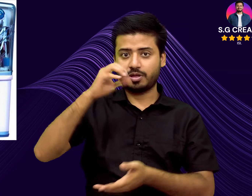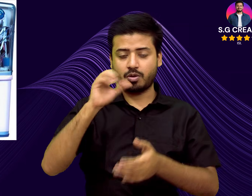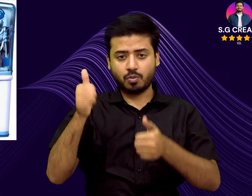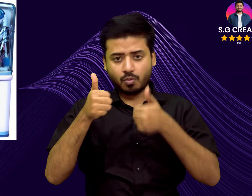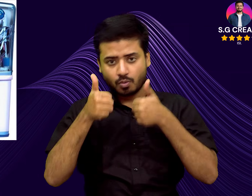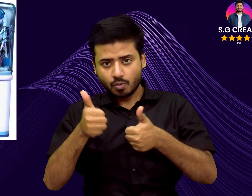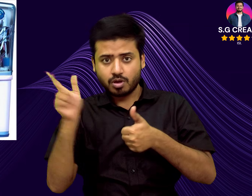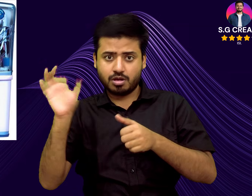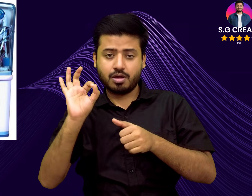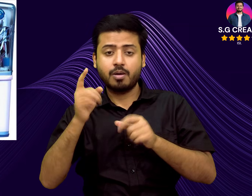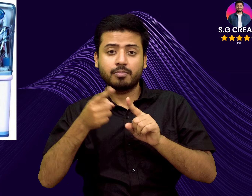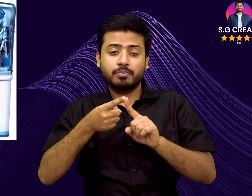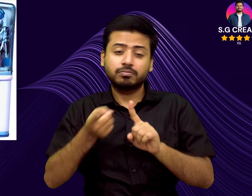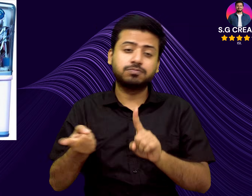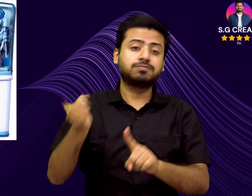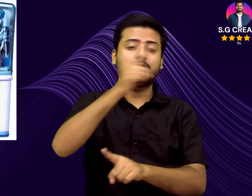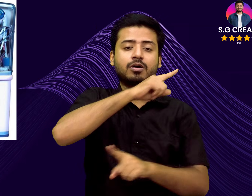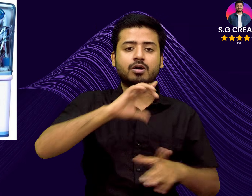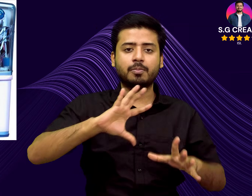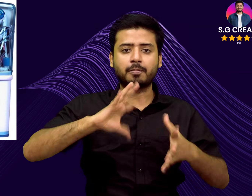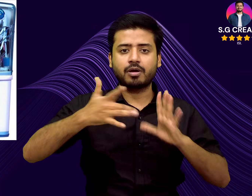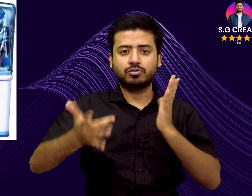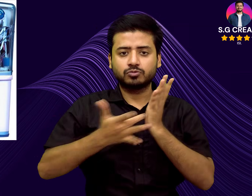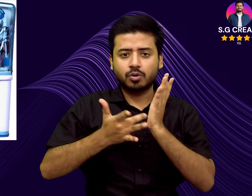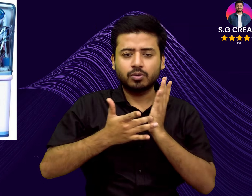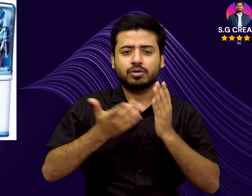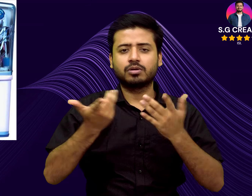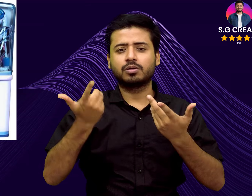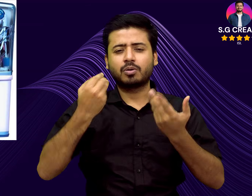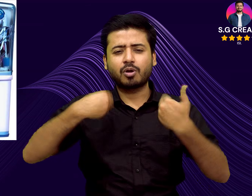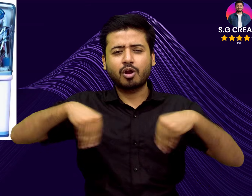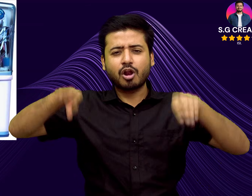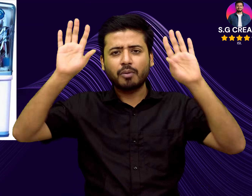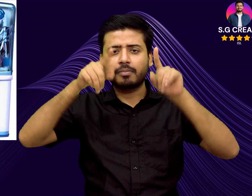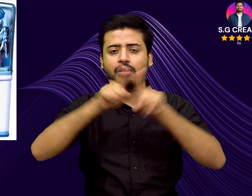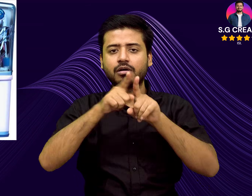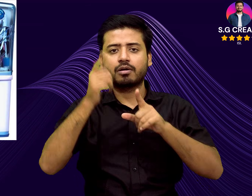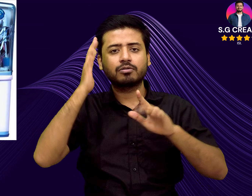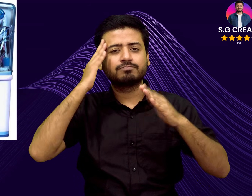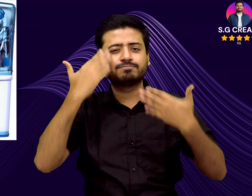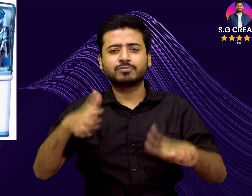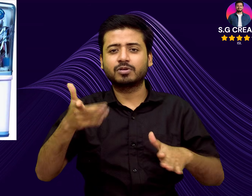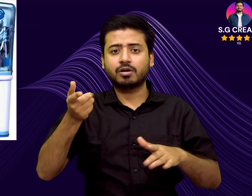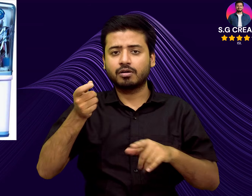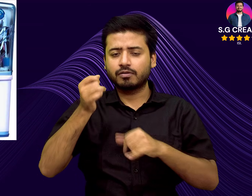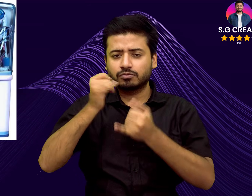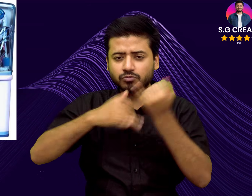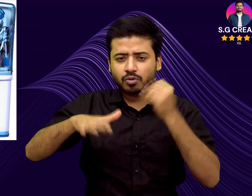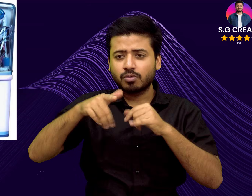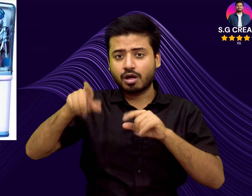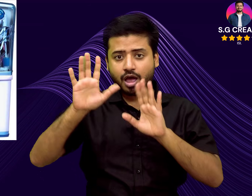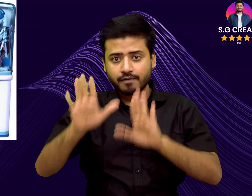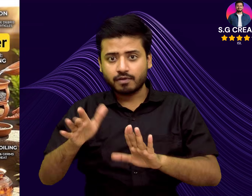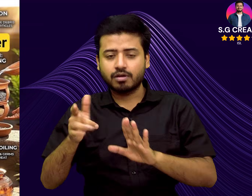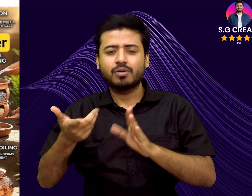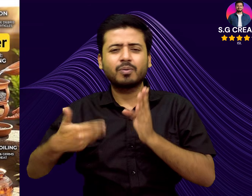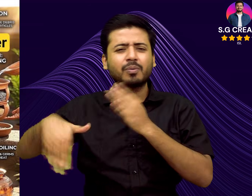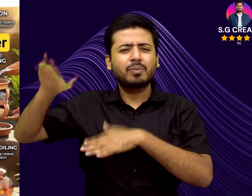biological agents to ensure their communities had access to clean, safe drinking water. These methods weren't just about removing